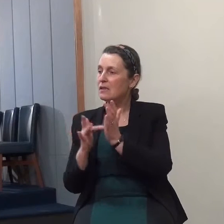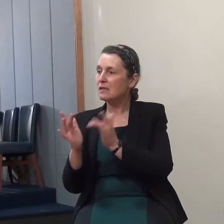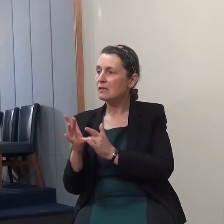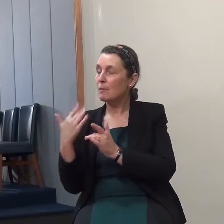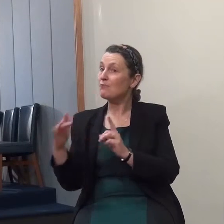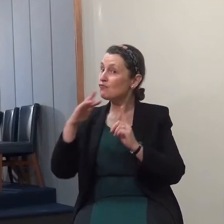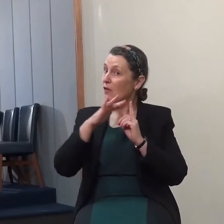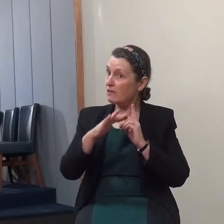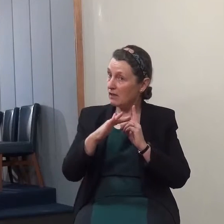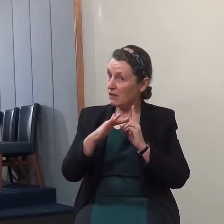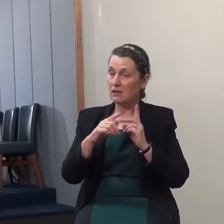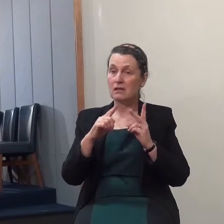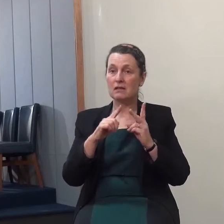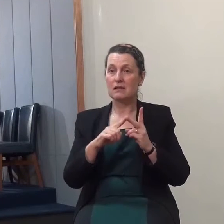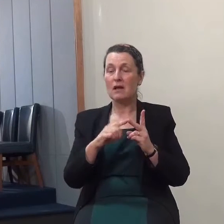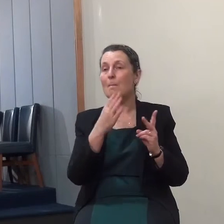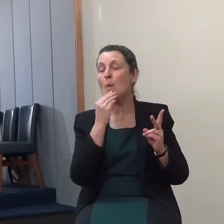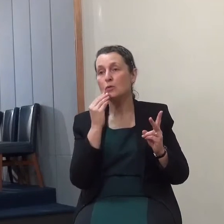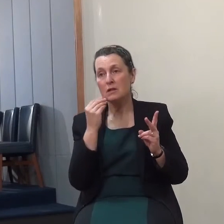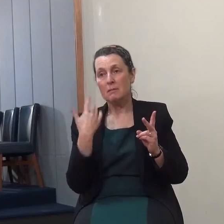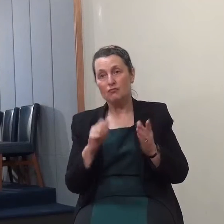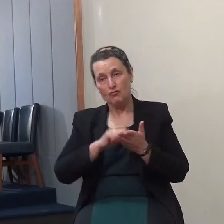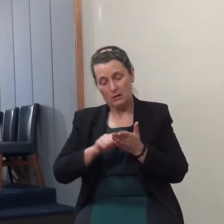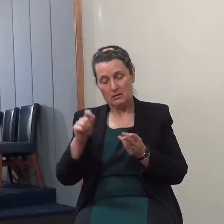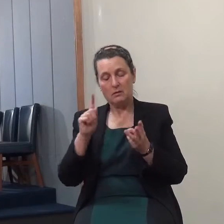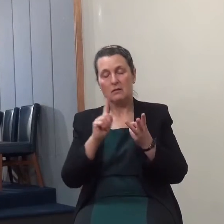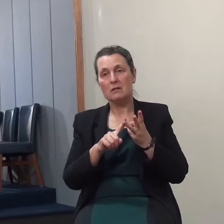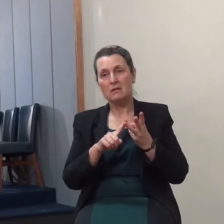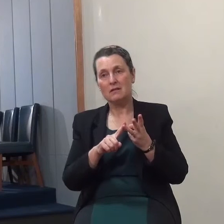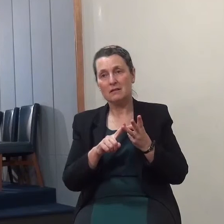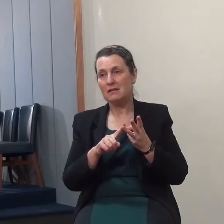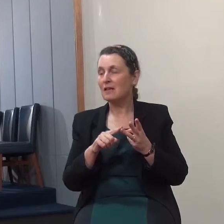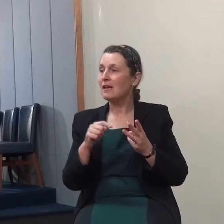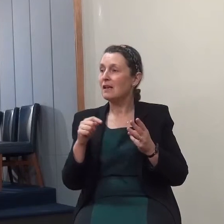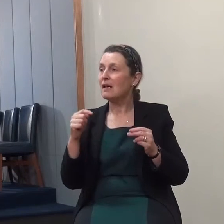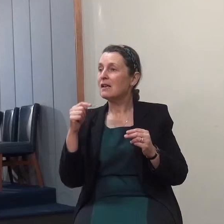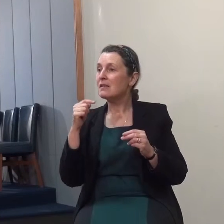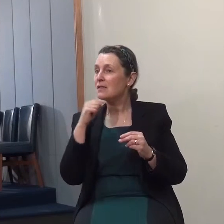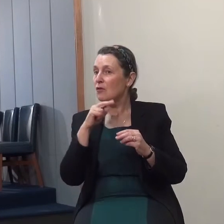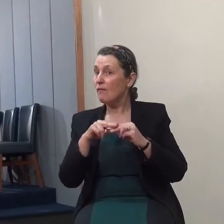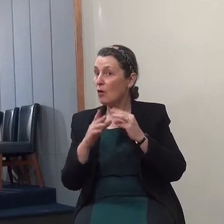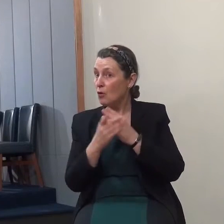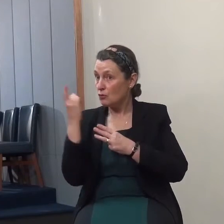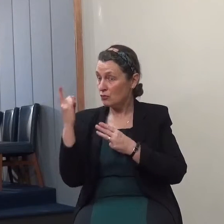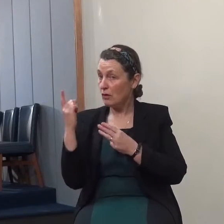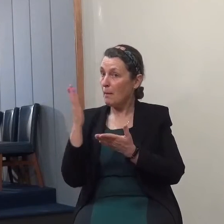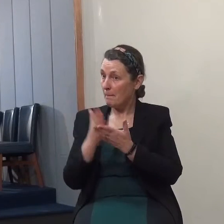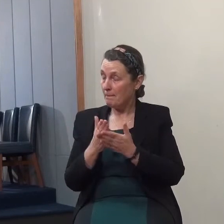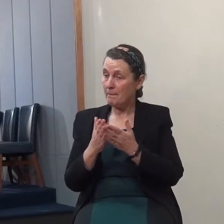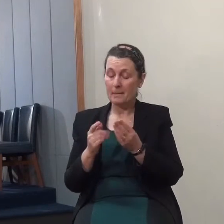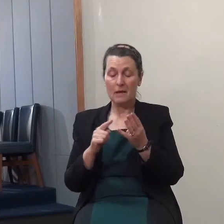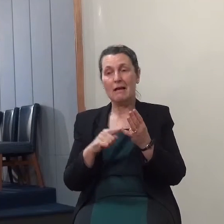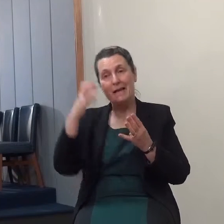one who Moses pointed to and expected, the one who is the Son of God, divine, the one who is the King of